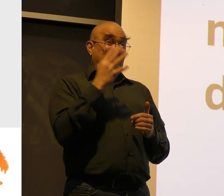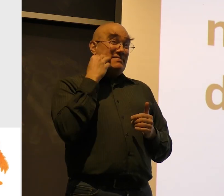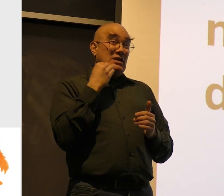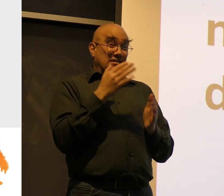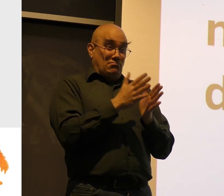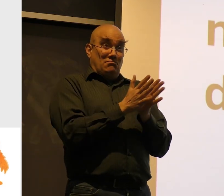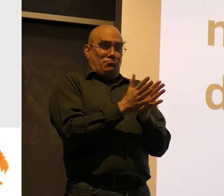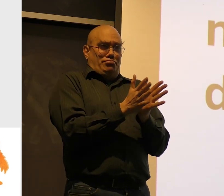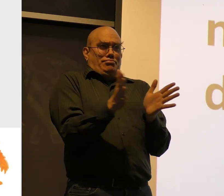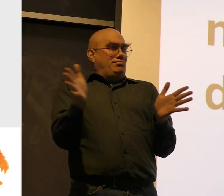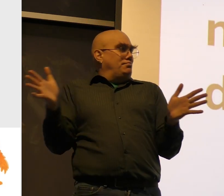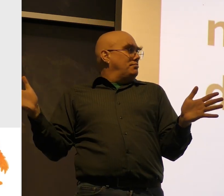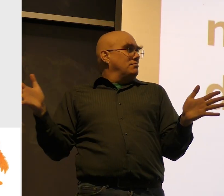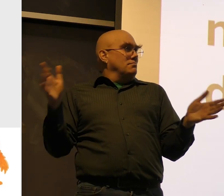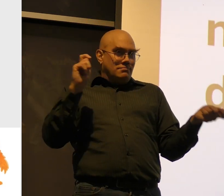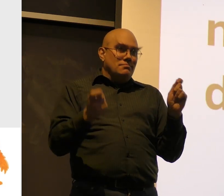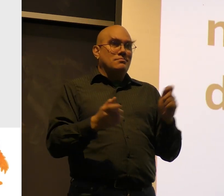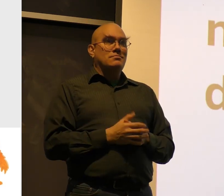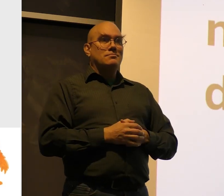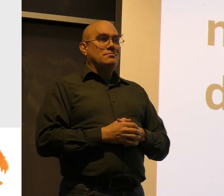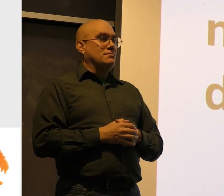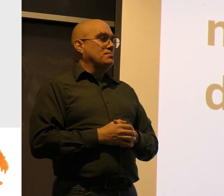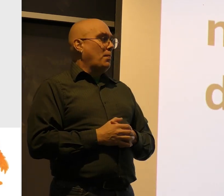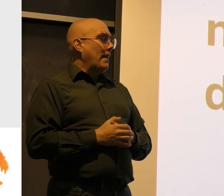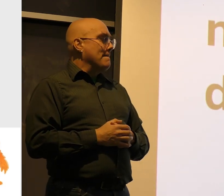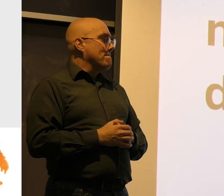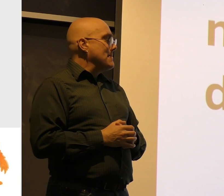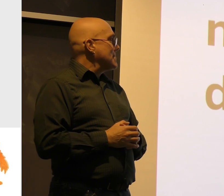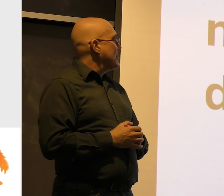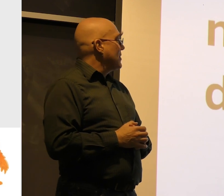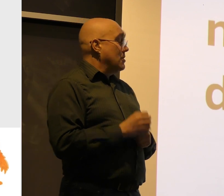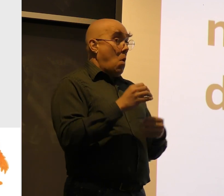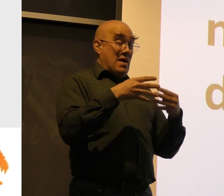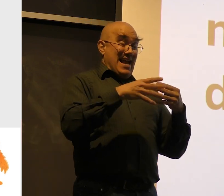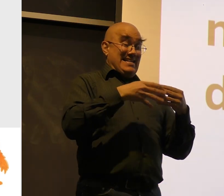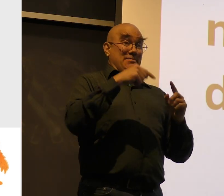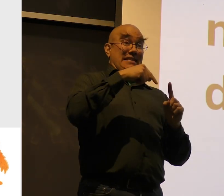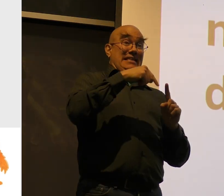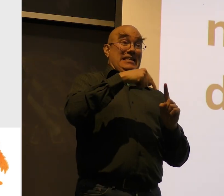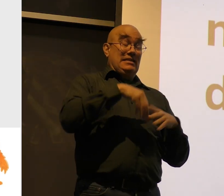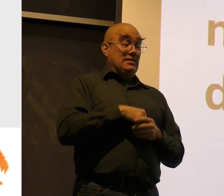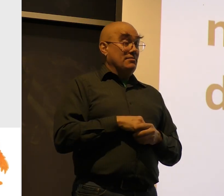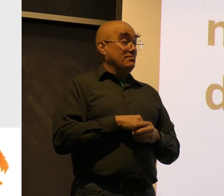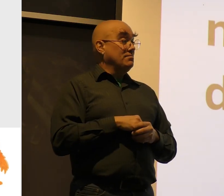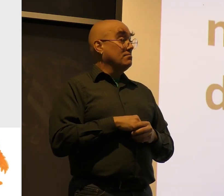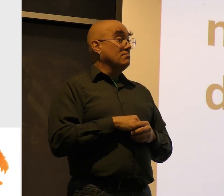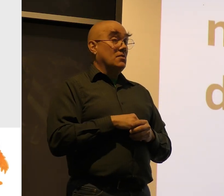but now that experience is much more broad. Things have changed. And that gatekeeper,